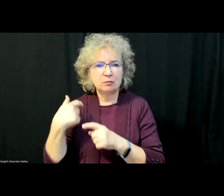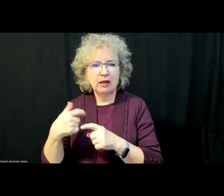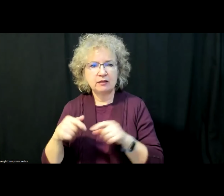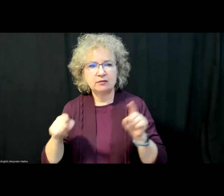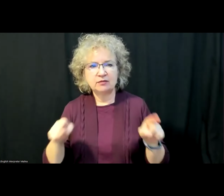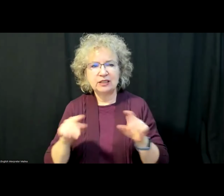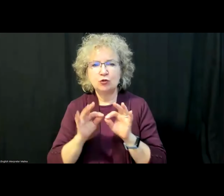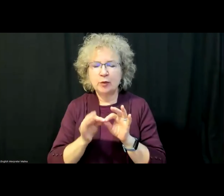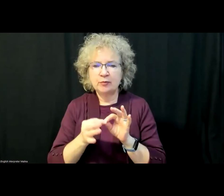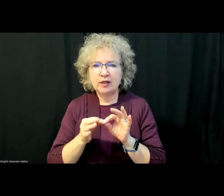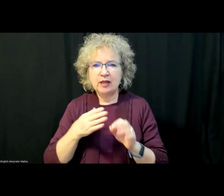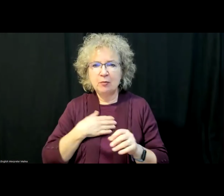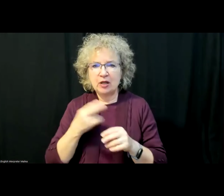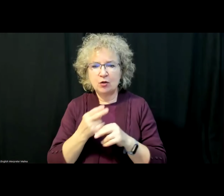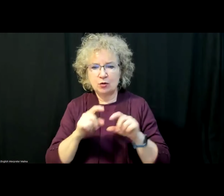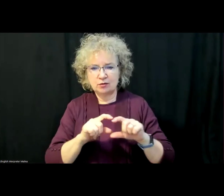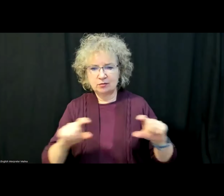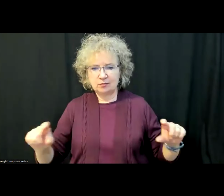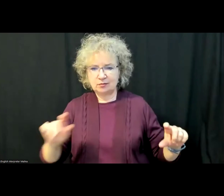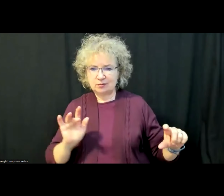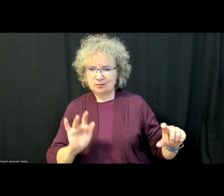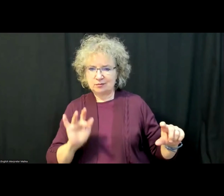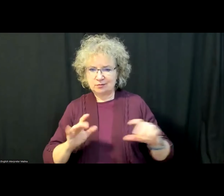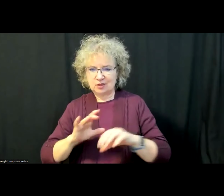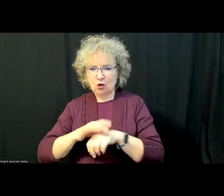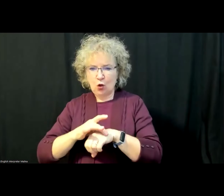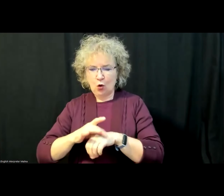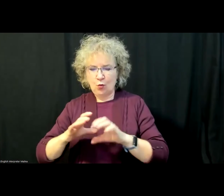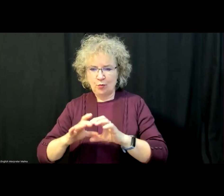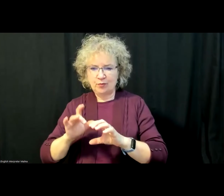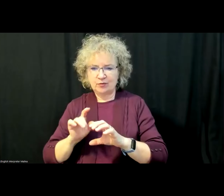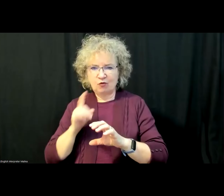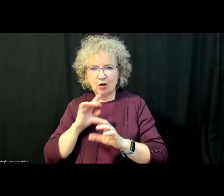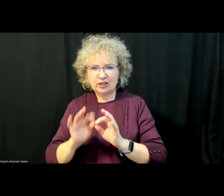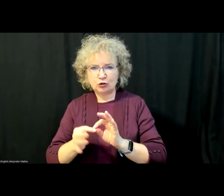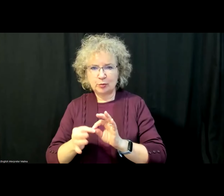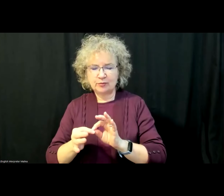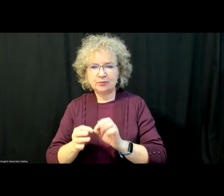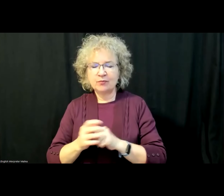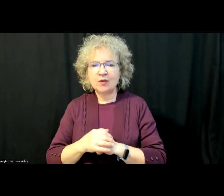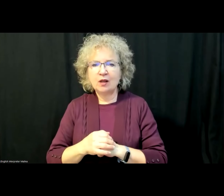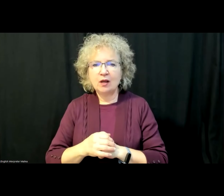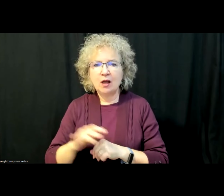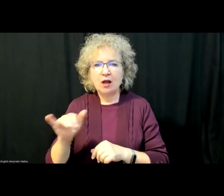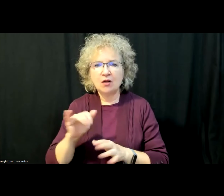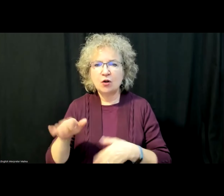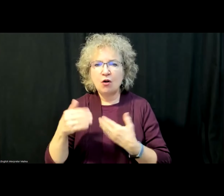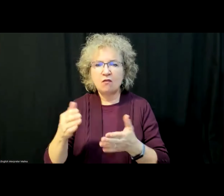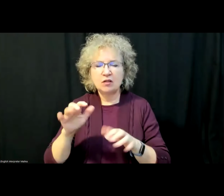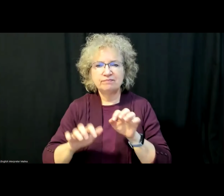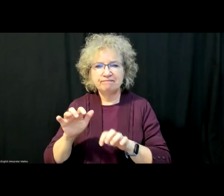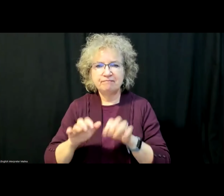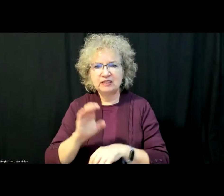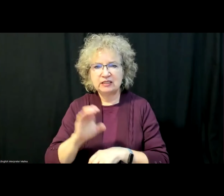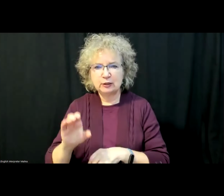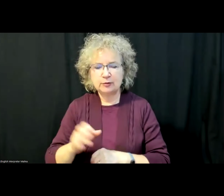Please use the interpretation icon below to select how you would like to participate in our meeting. We also offer CART transcription services.